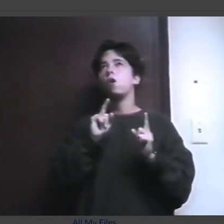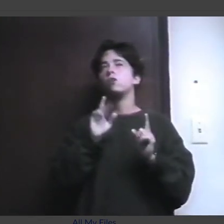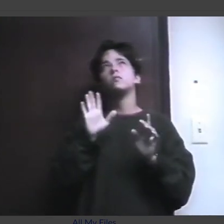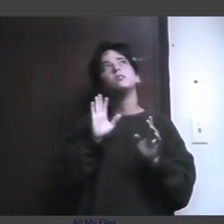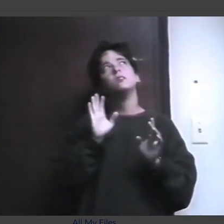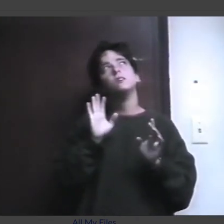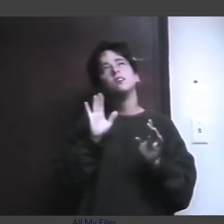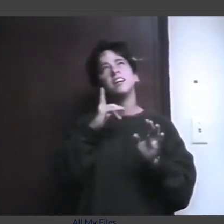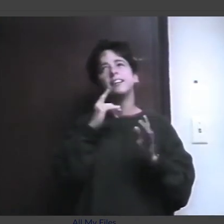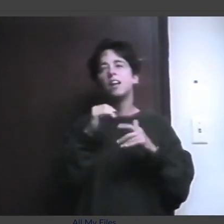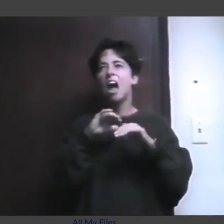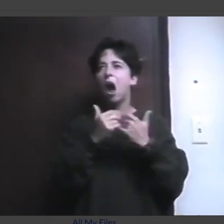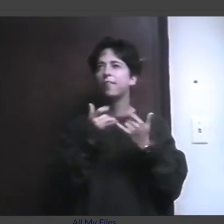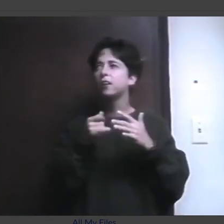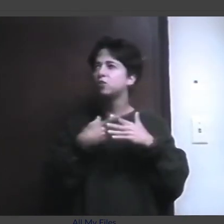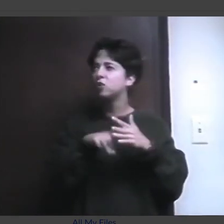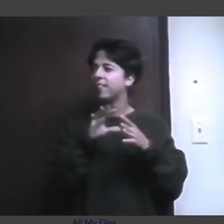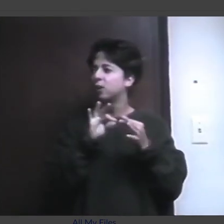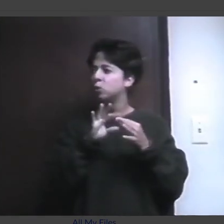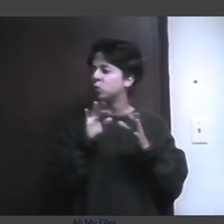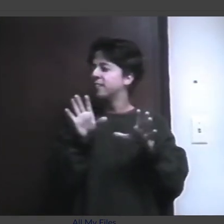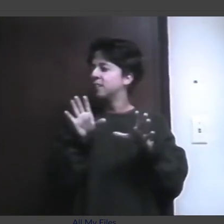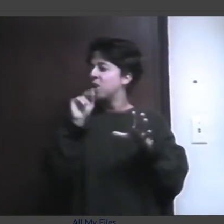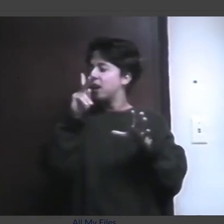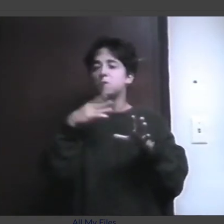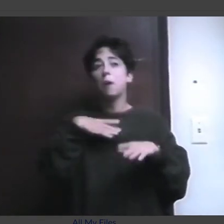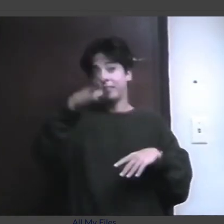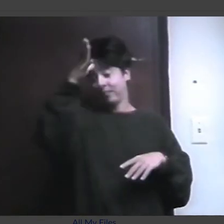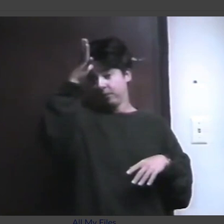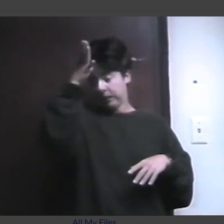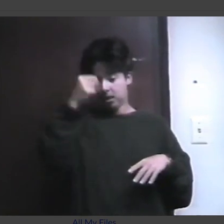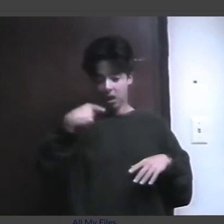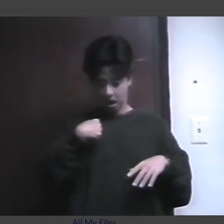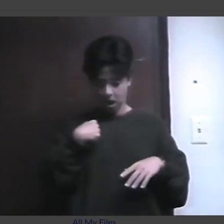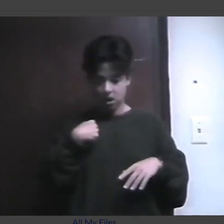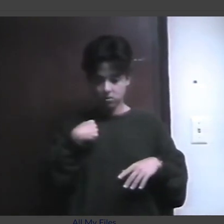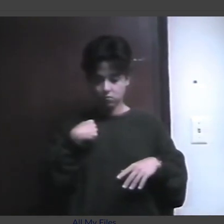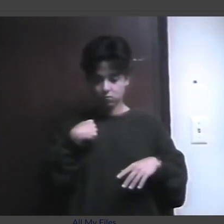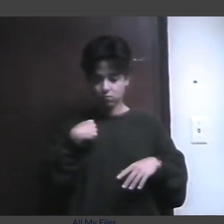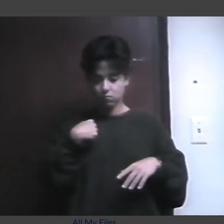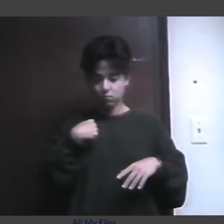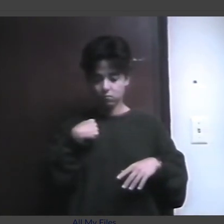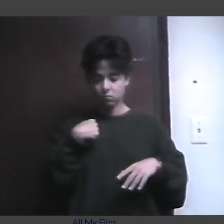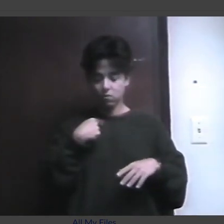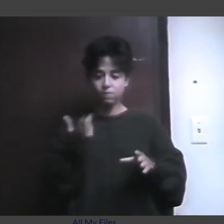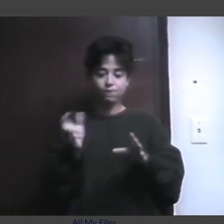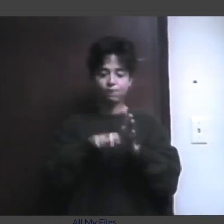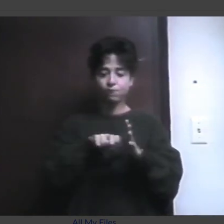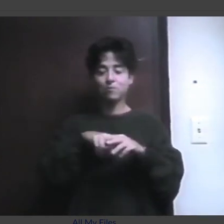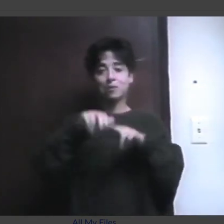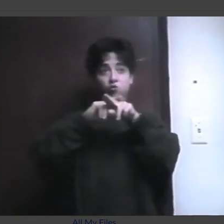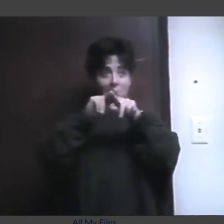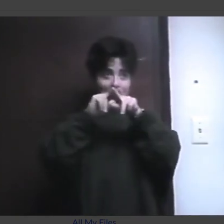When I was about 6 years old, well, actually, let me think about how I'm going to say this